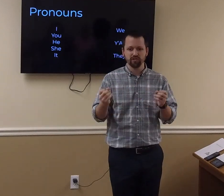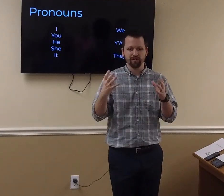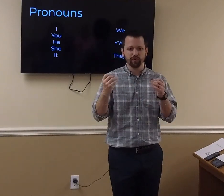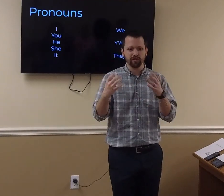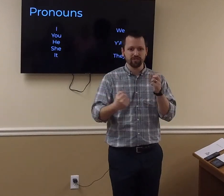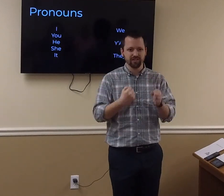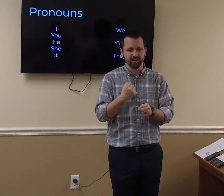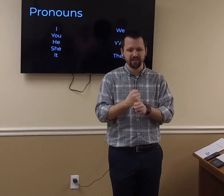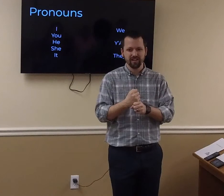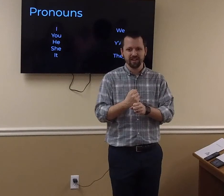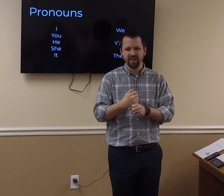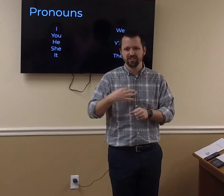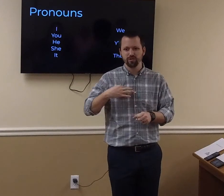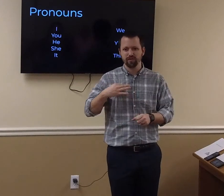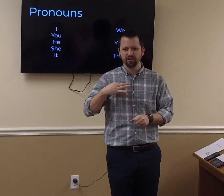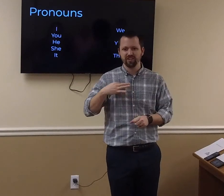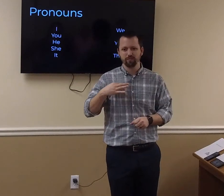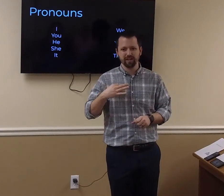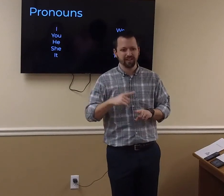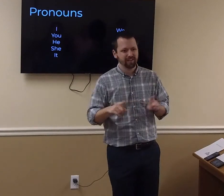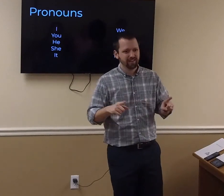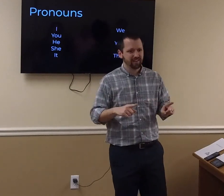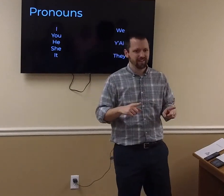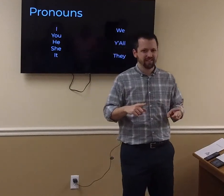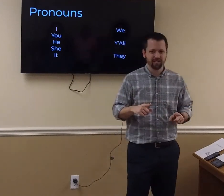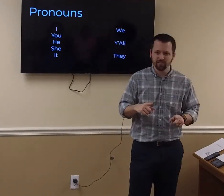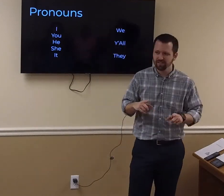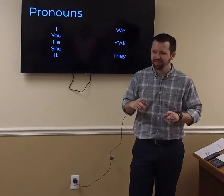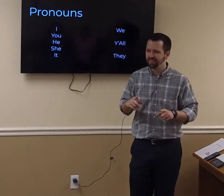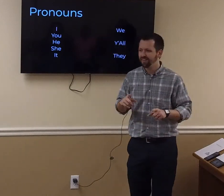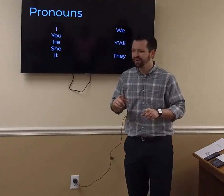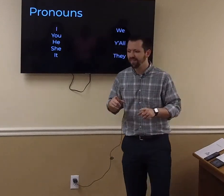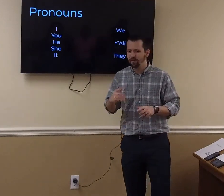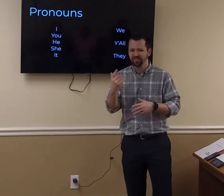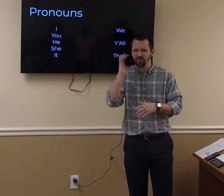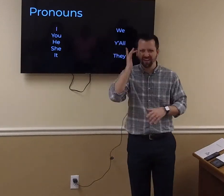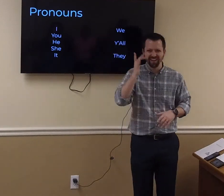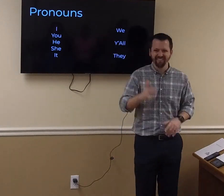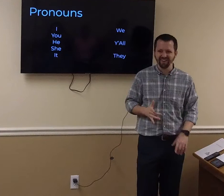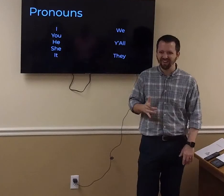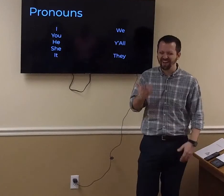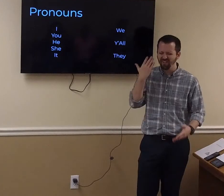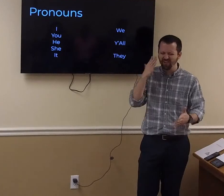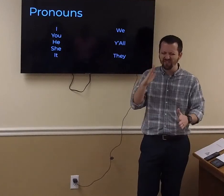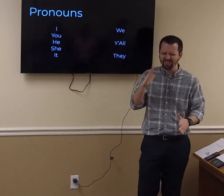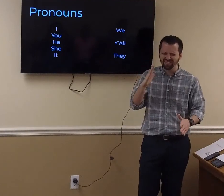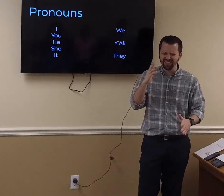several years, and now I just do it volunteer, but it's still, it's always annoying when I'm like, I don't know if it's he